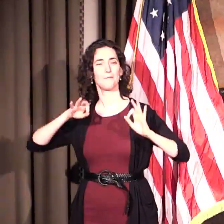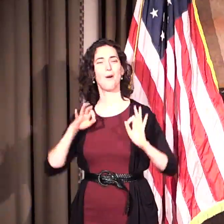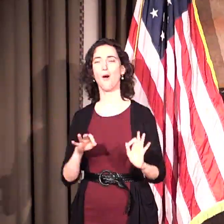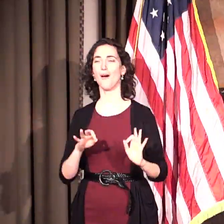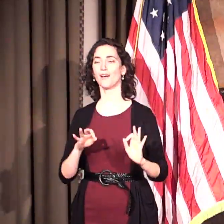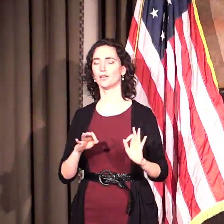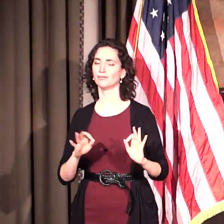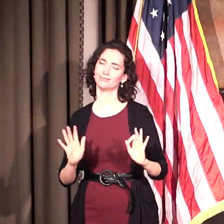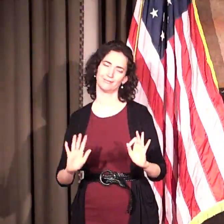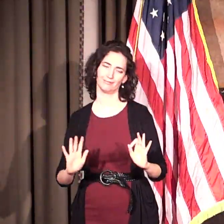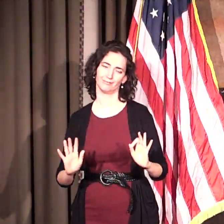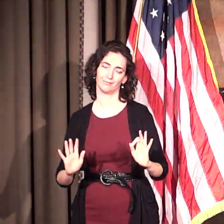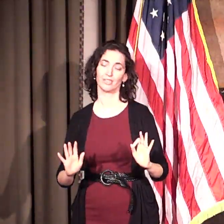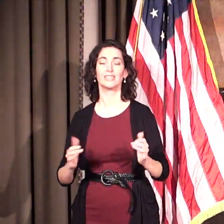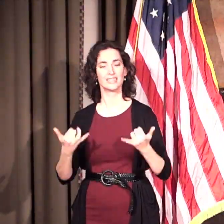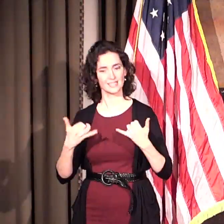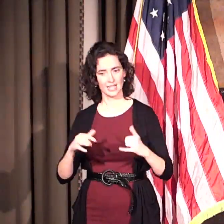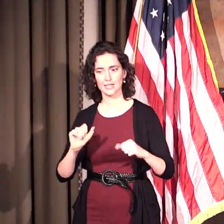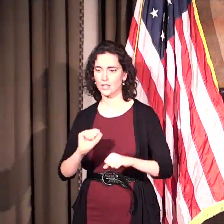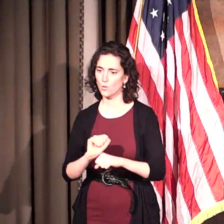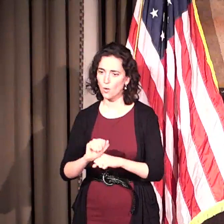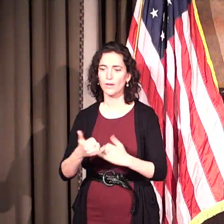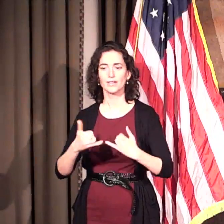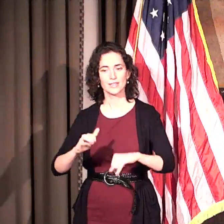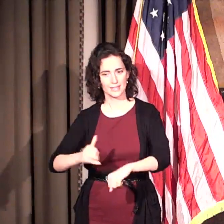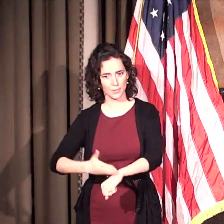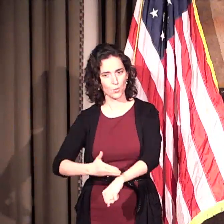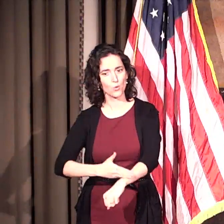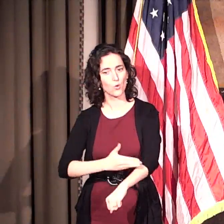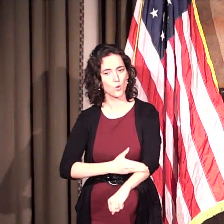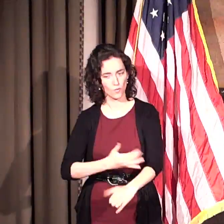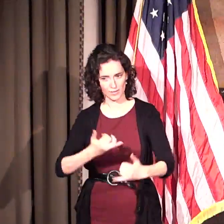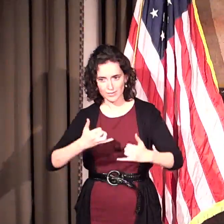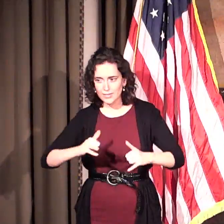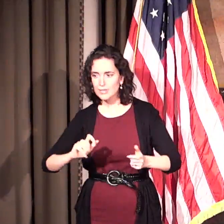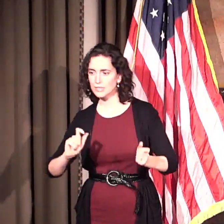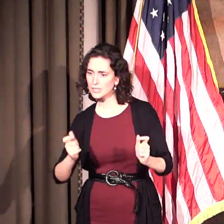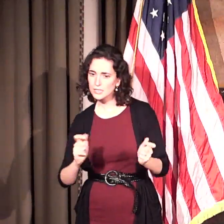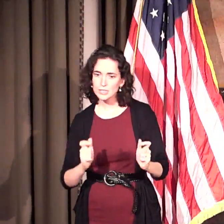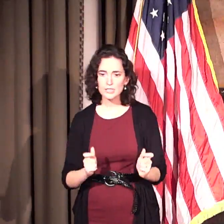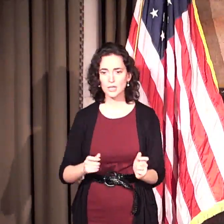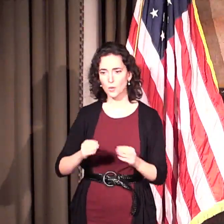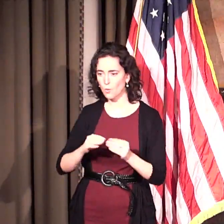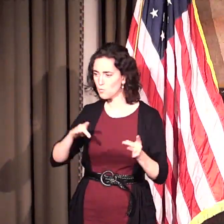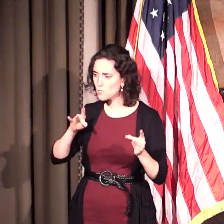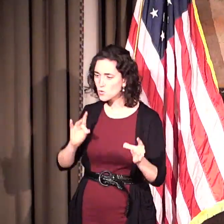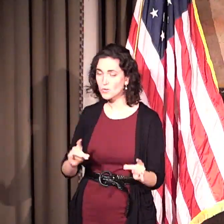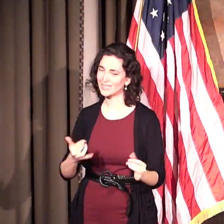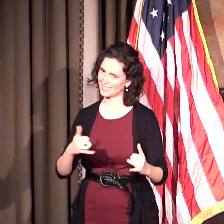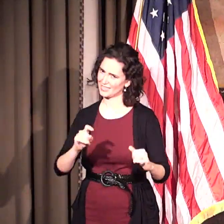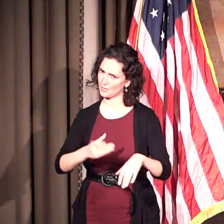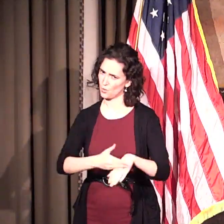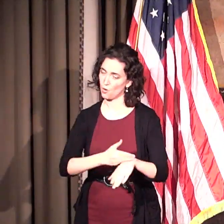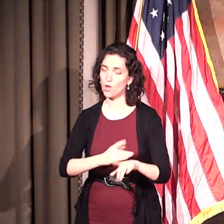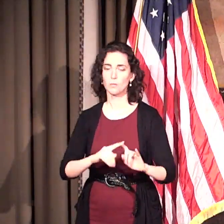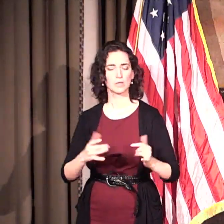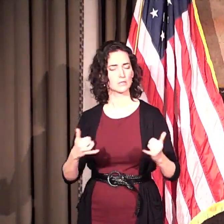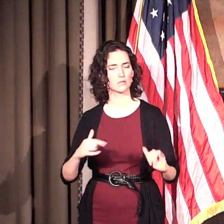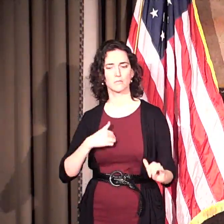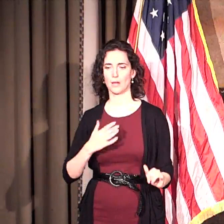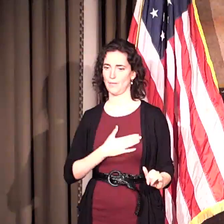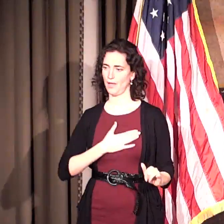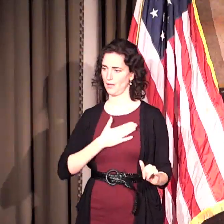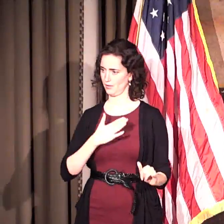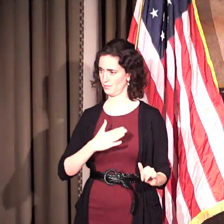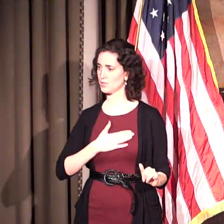and we certainly have a lot of work to do to improve our processes and become more efficient and so forth, I am very pleased